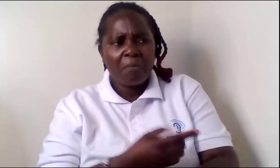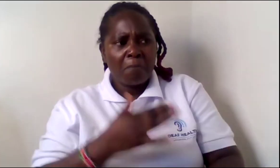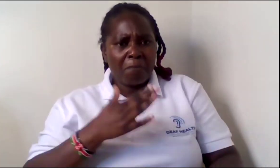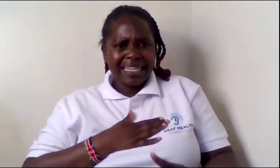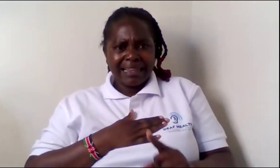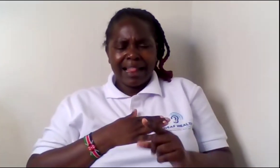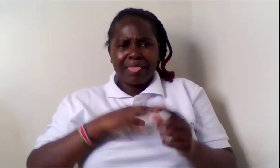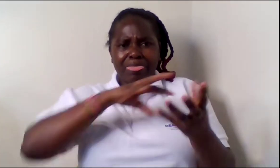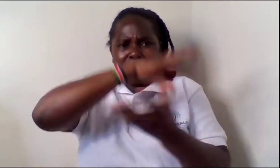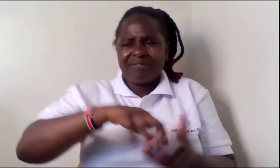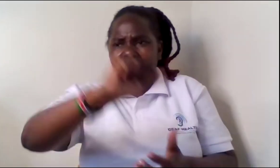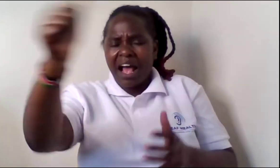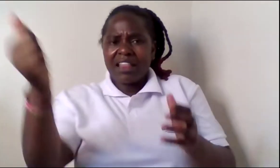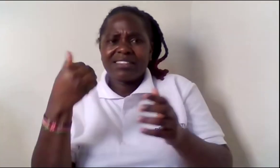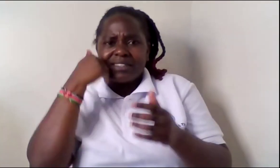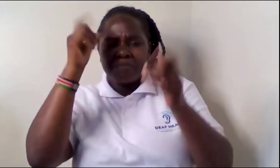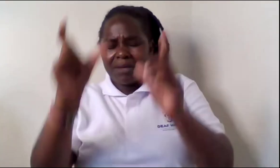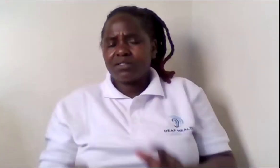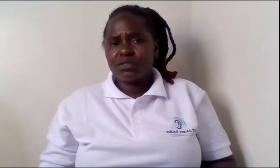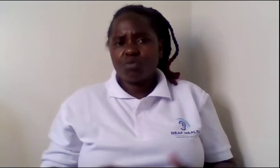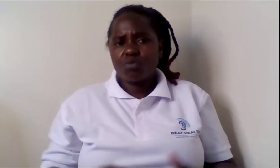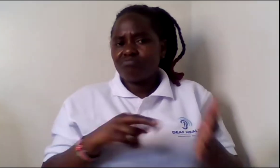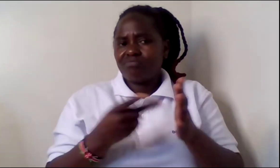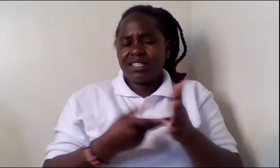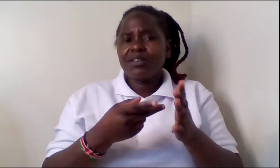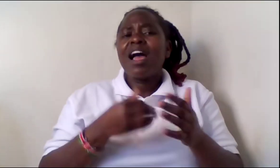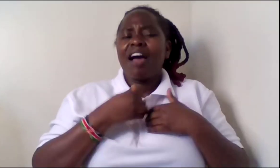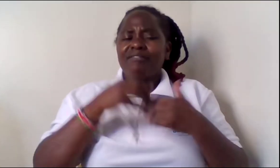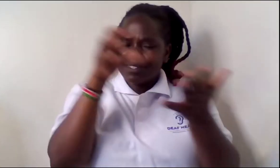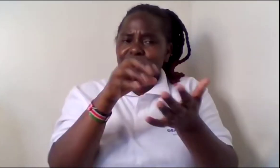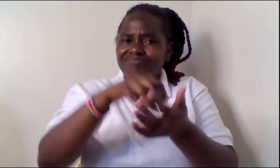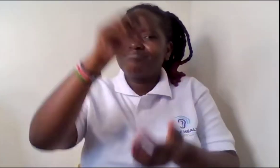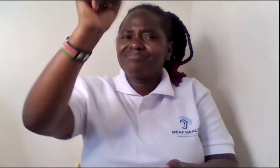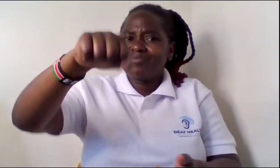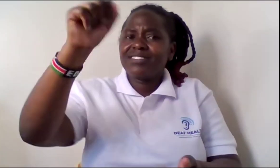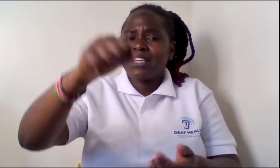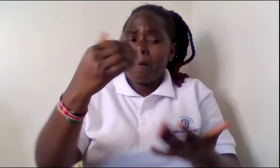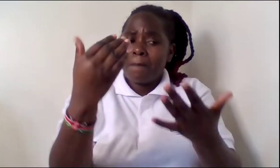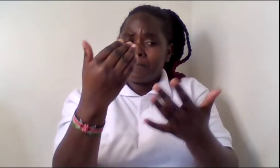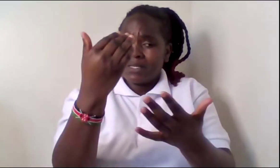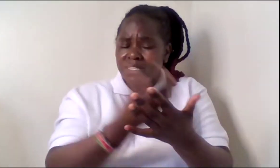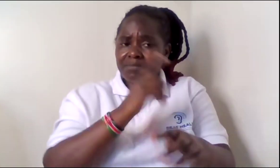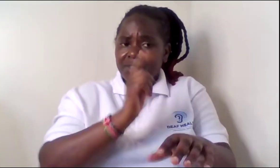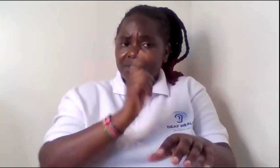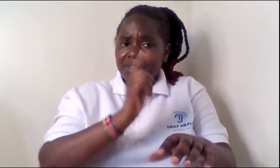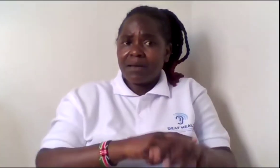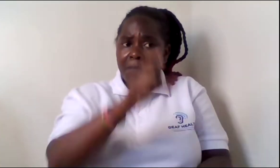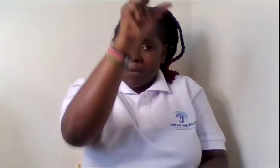in hospitals. We've had cases where someone comes with their house manager and